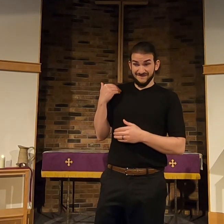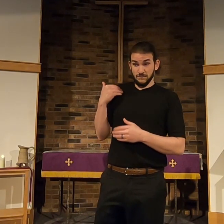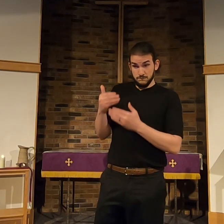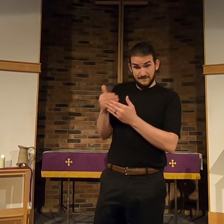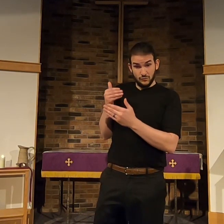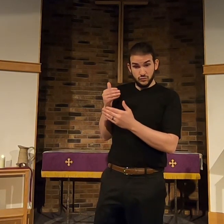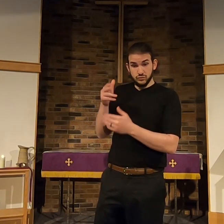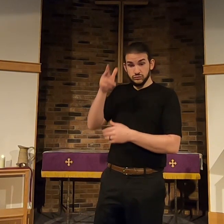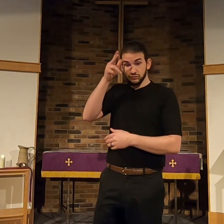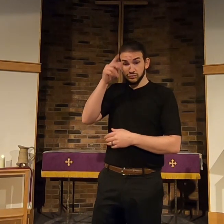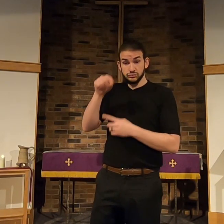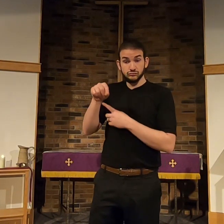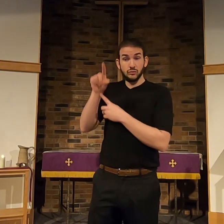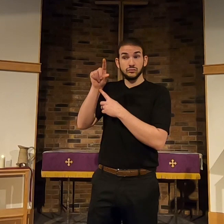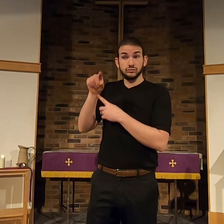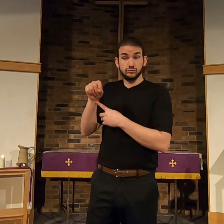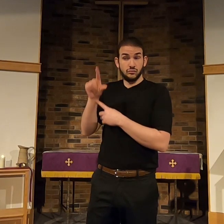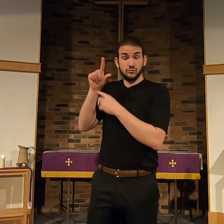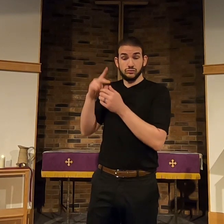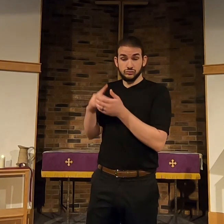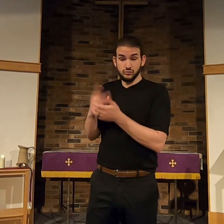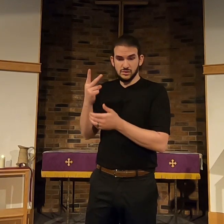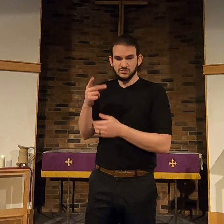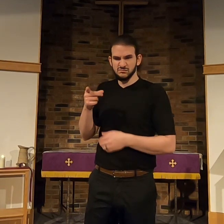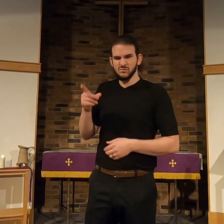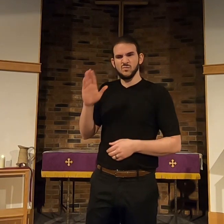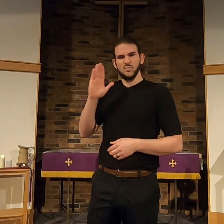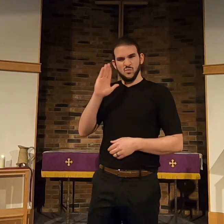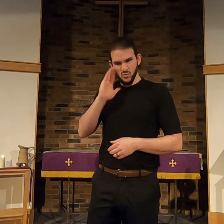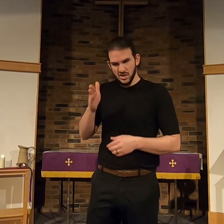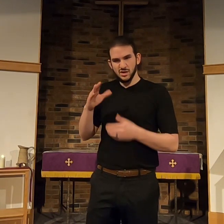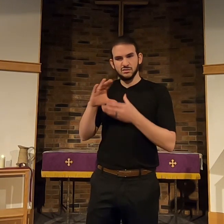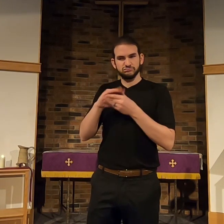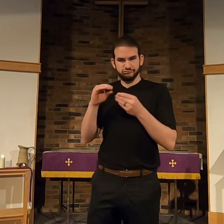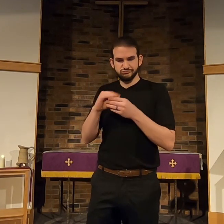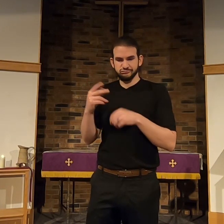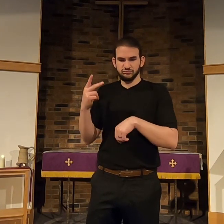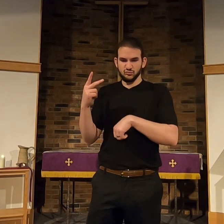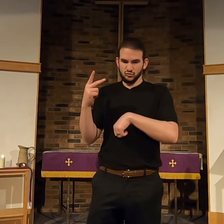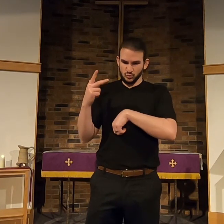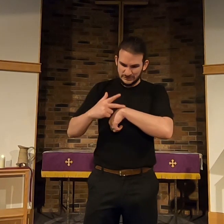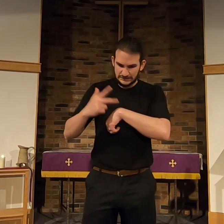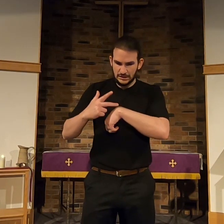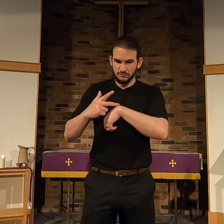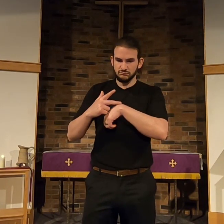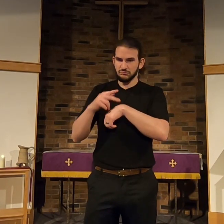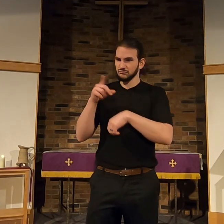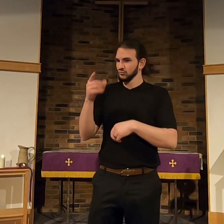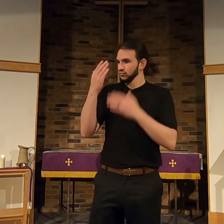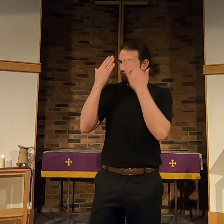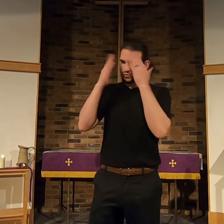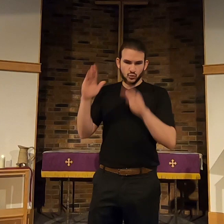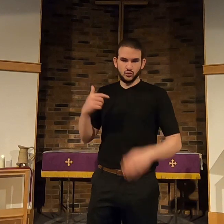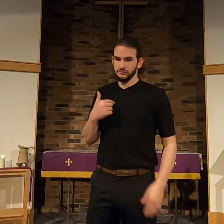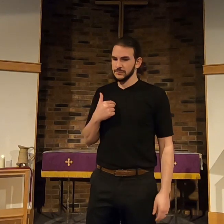"Before a rooster crows twice, you will say three times that you do not know me."